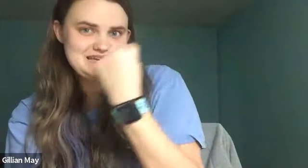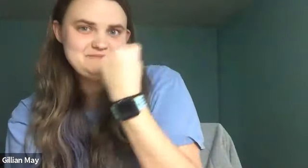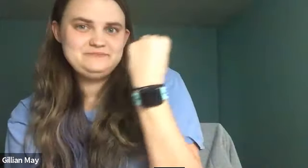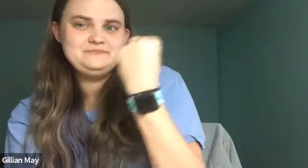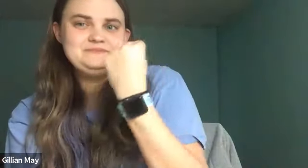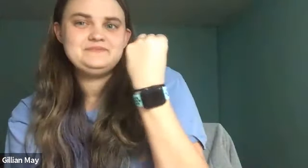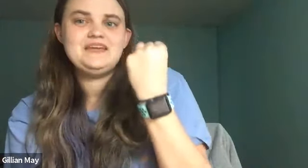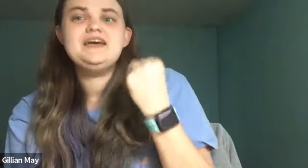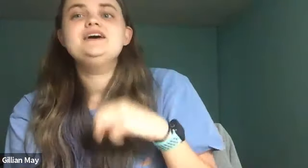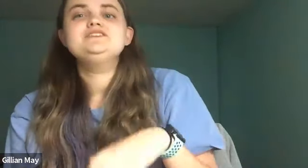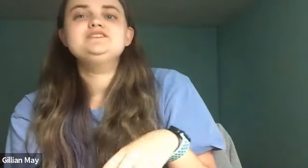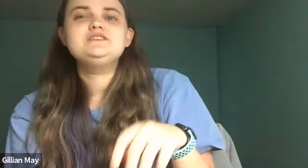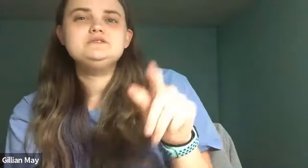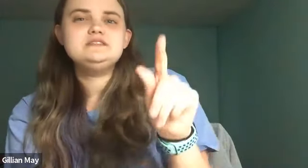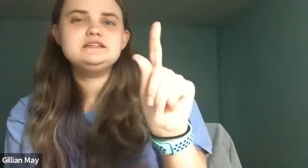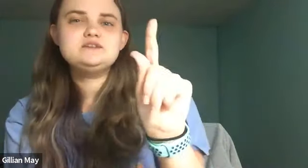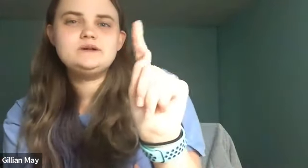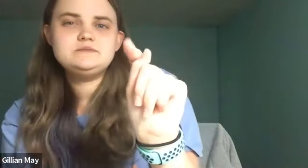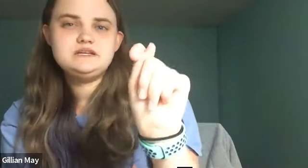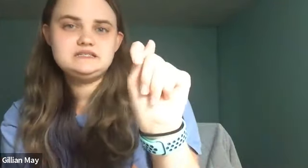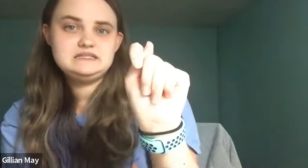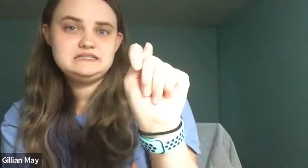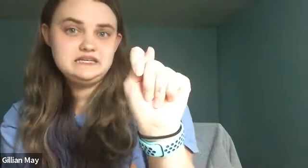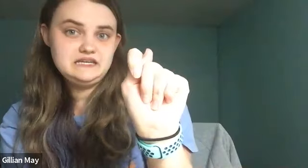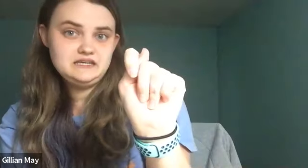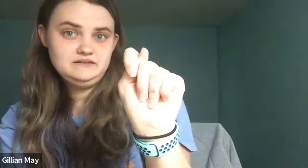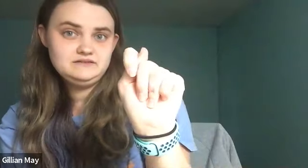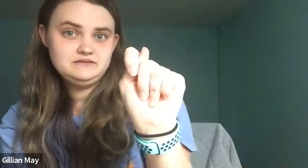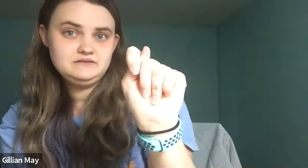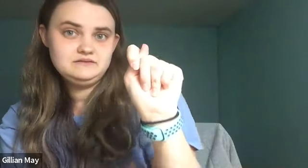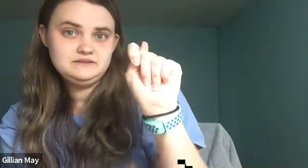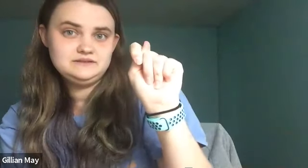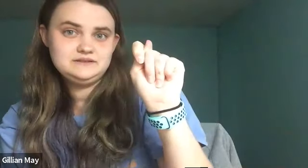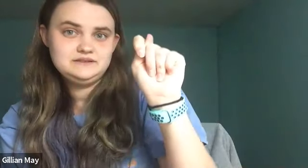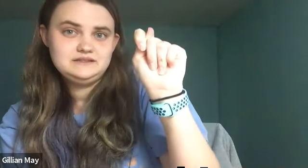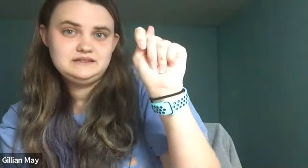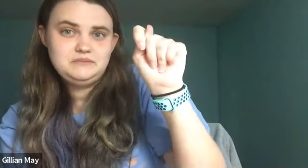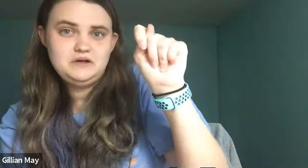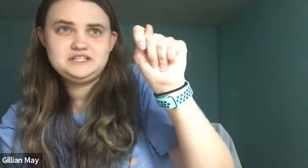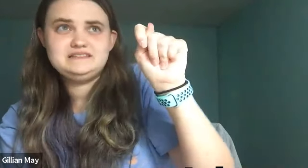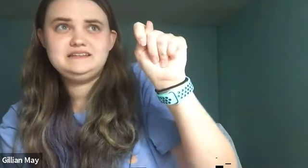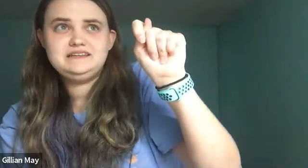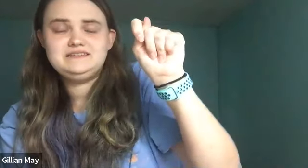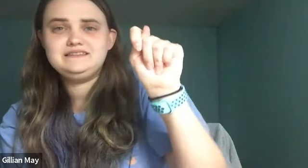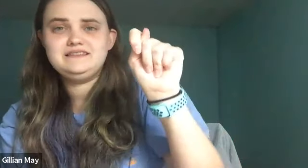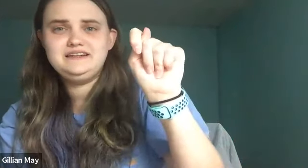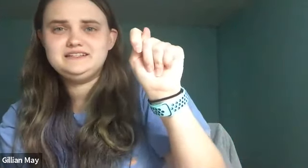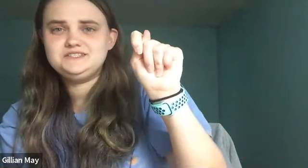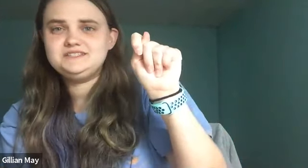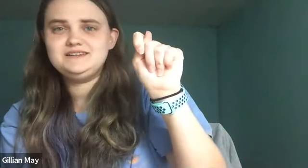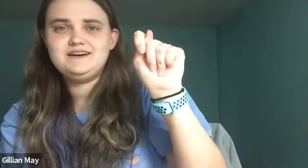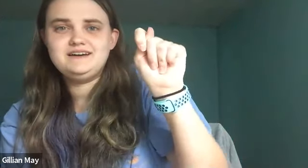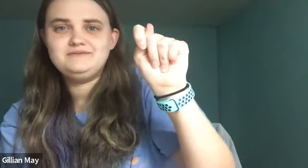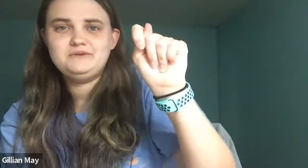Monday. Tuesday is going to be a T. Apologize again, this lighting is just not wanting